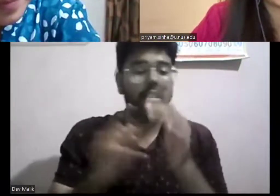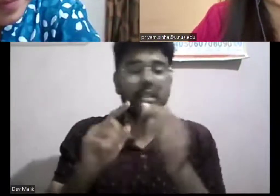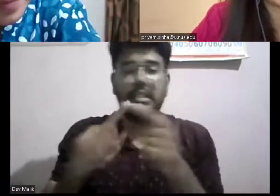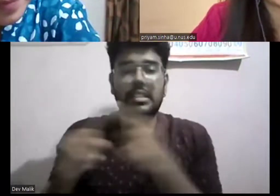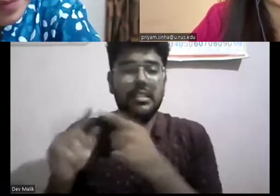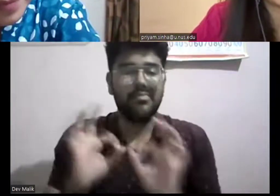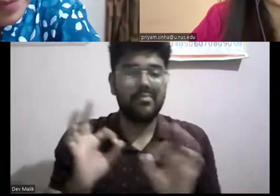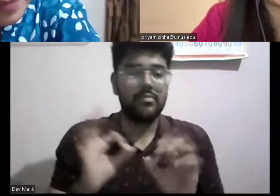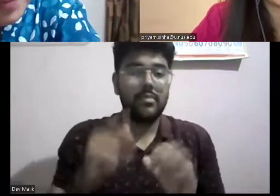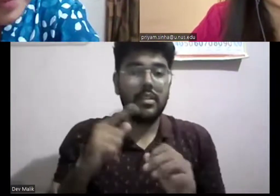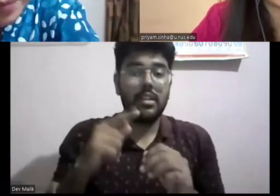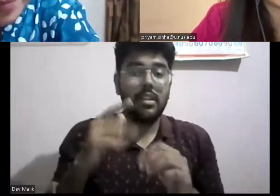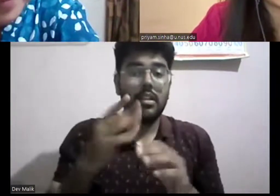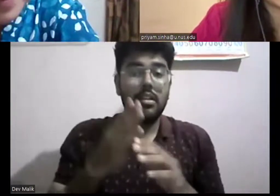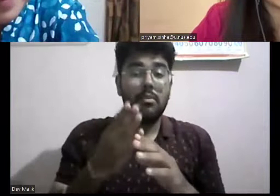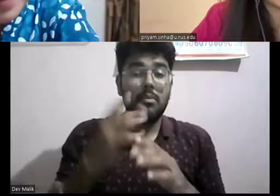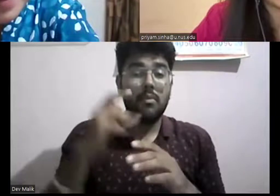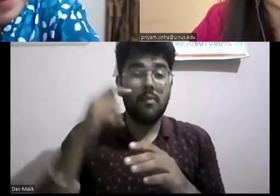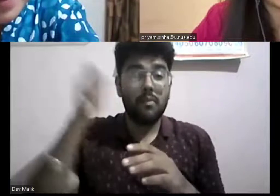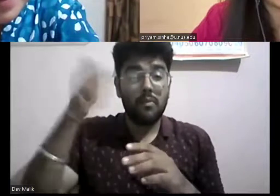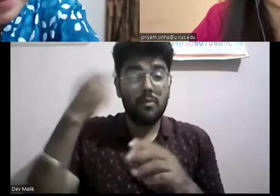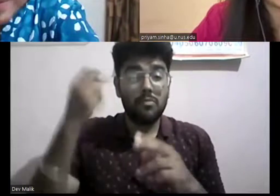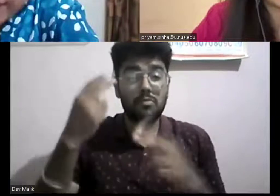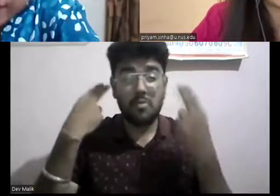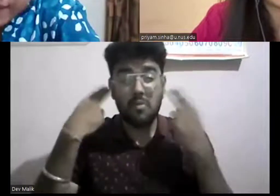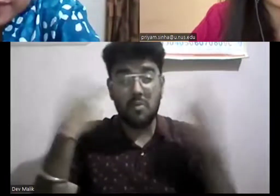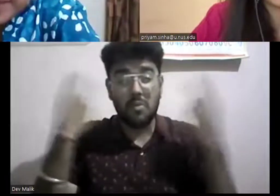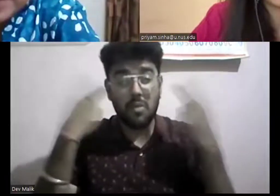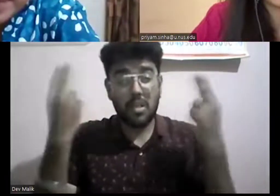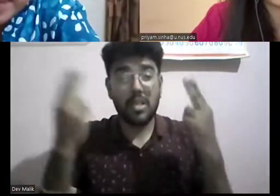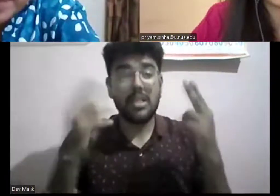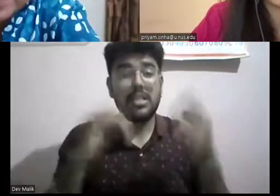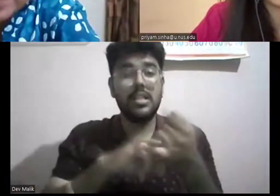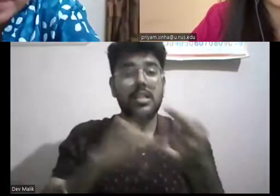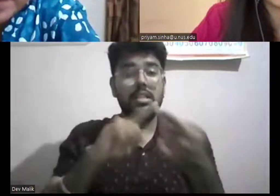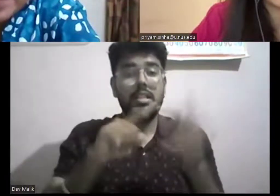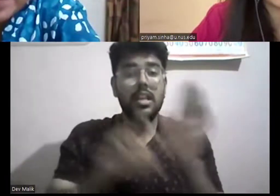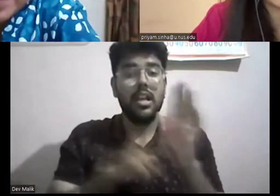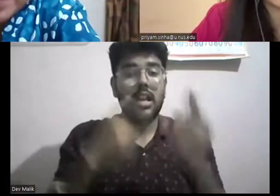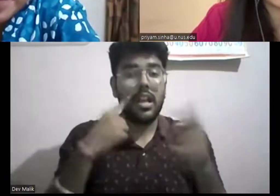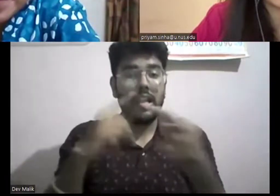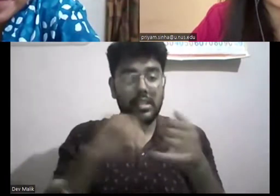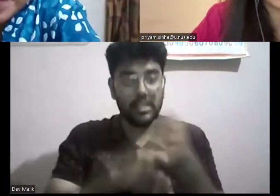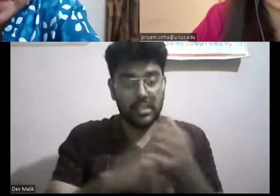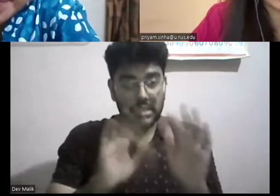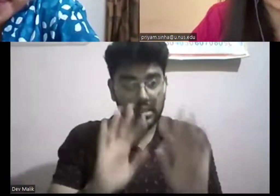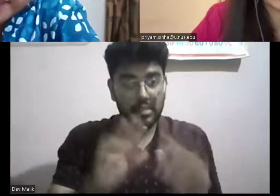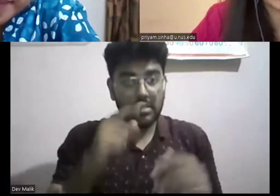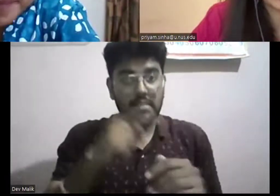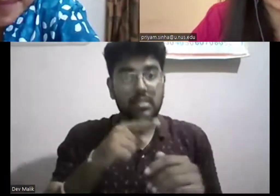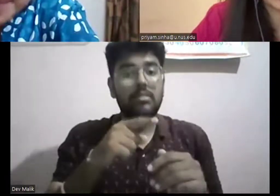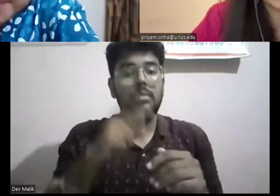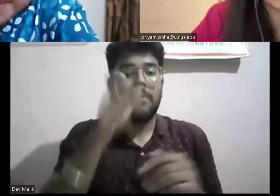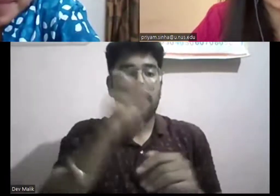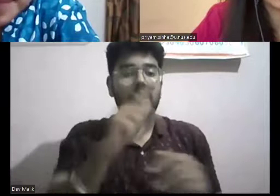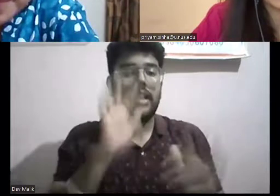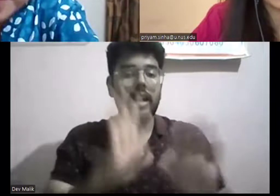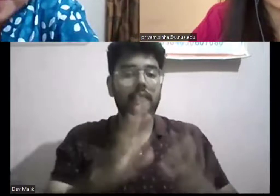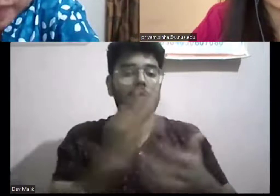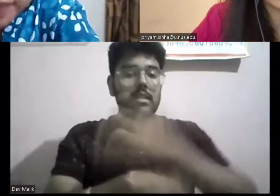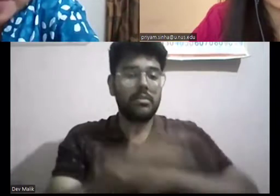series Sherlock, it is Dr. Watson who has this certain disability psychosomatic disorder, and he has a